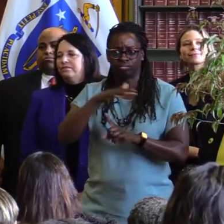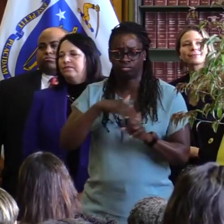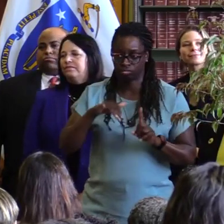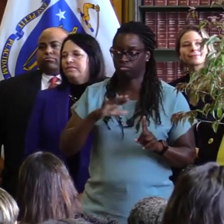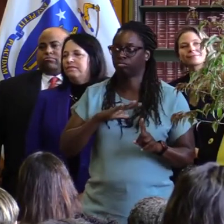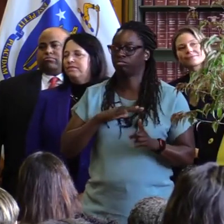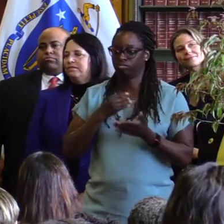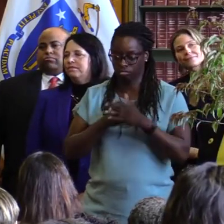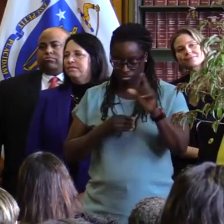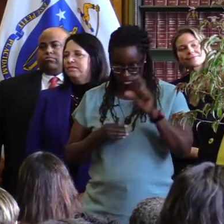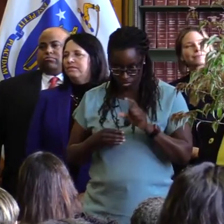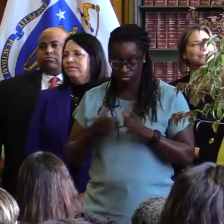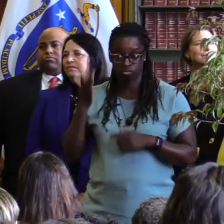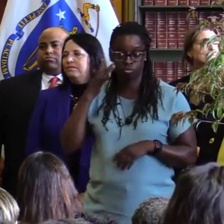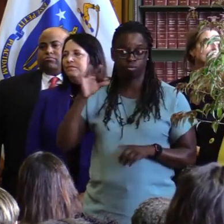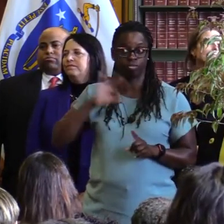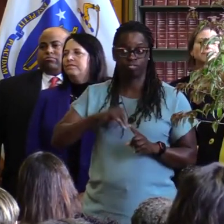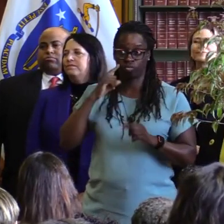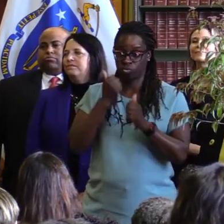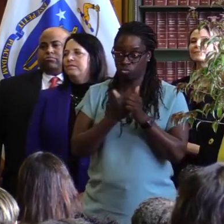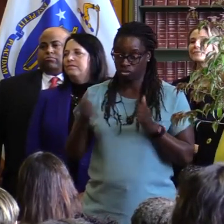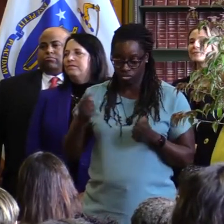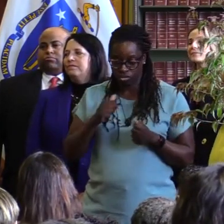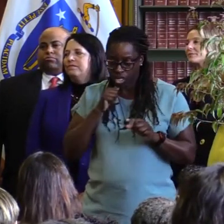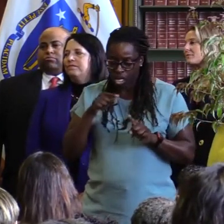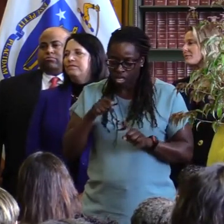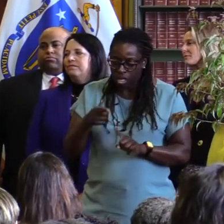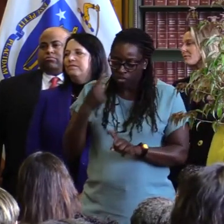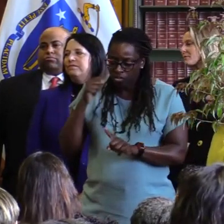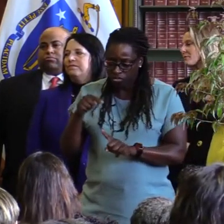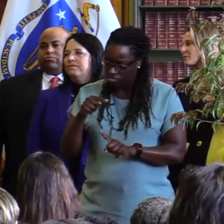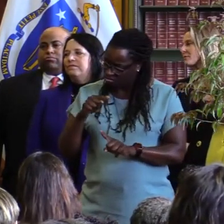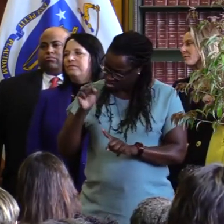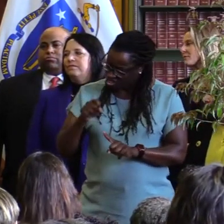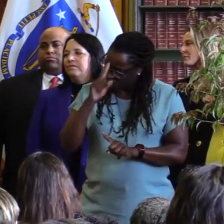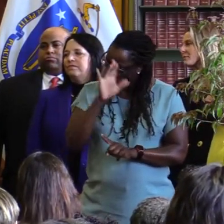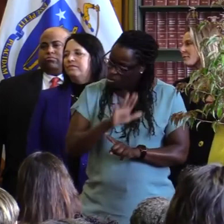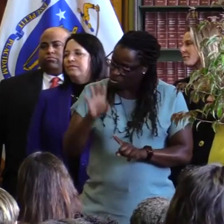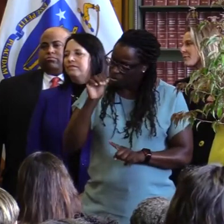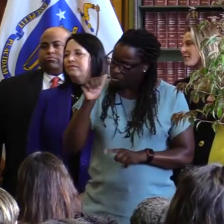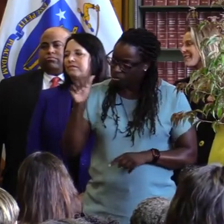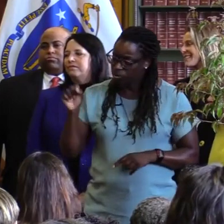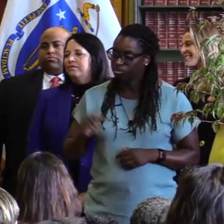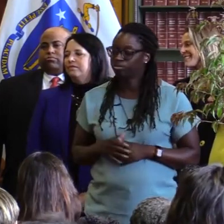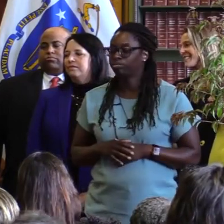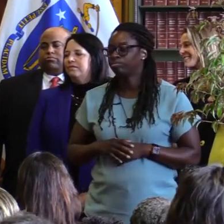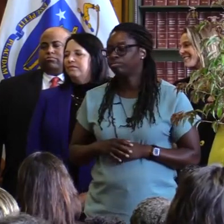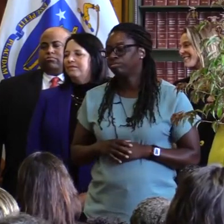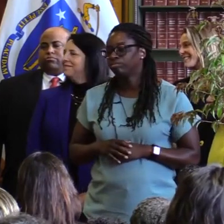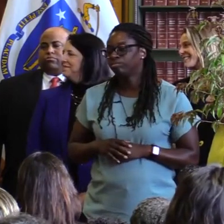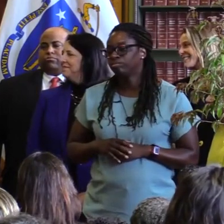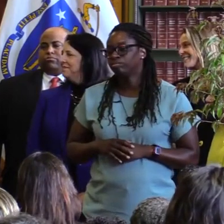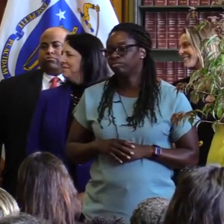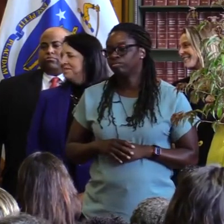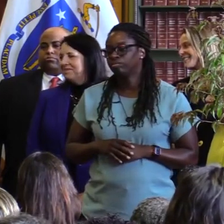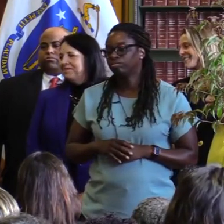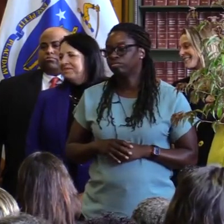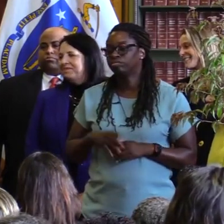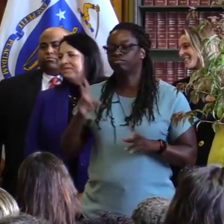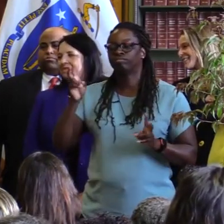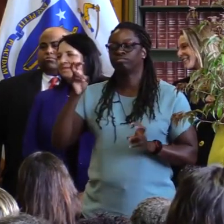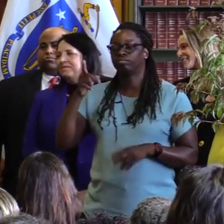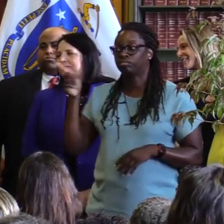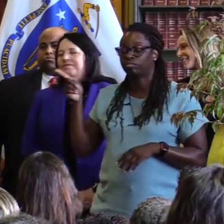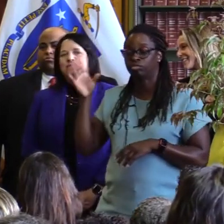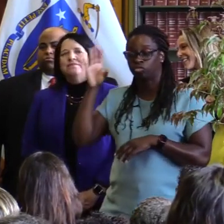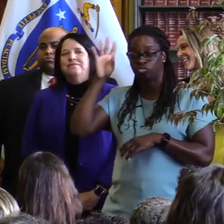really boil it down, it was described to me by the person who maybe was the architect of some of this, so as